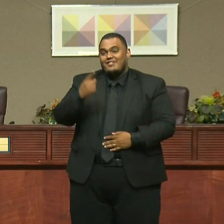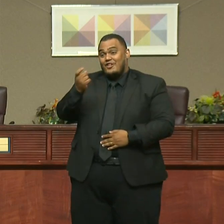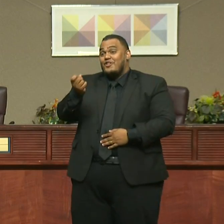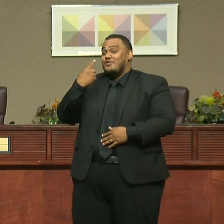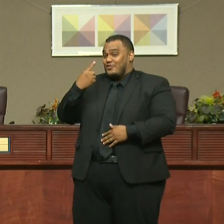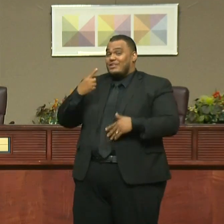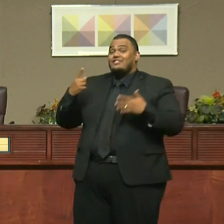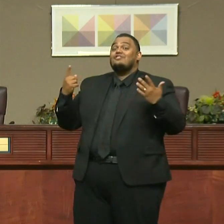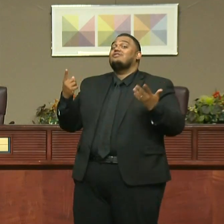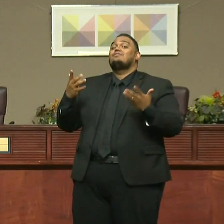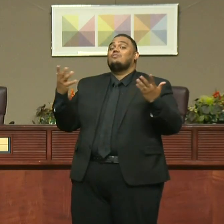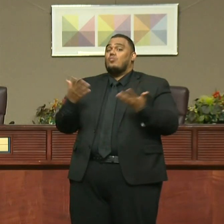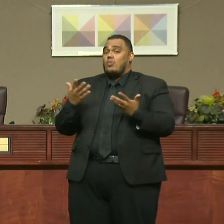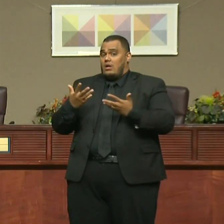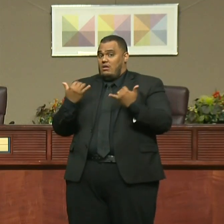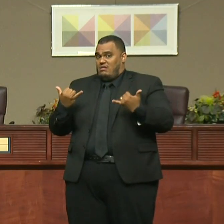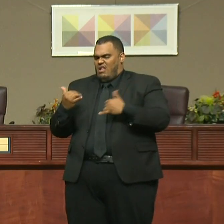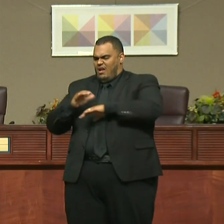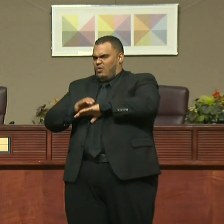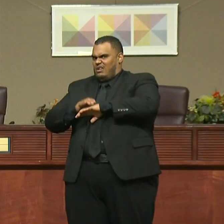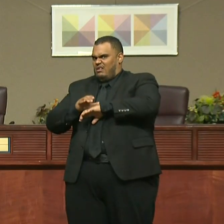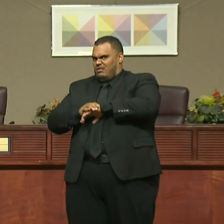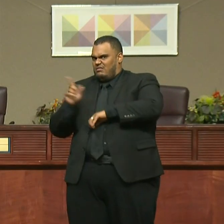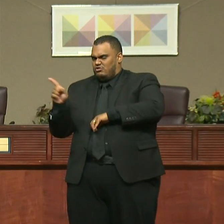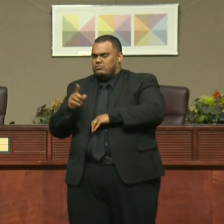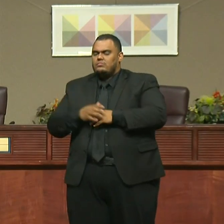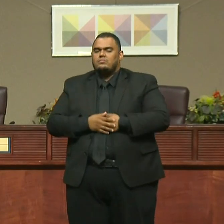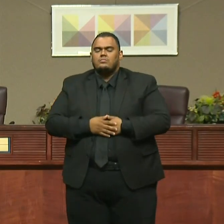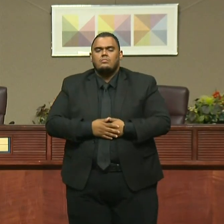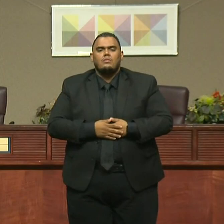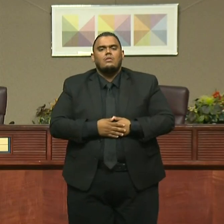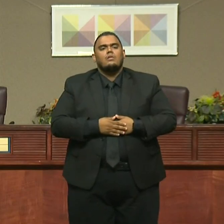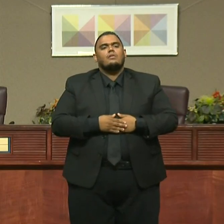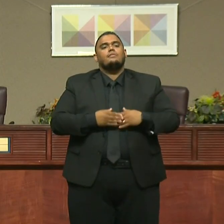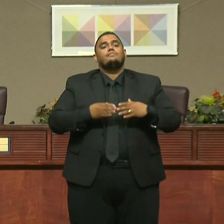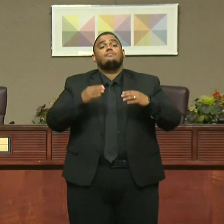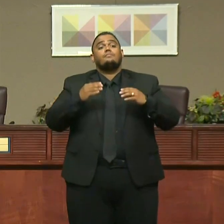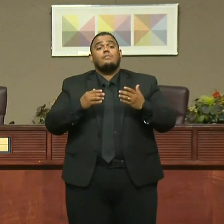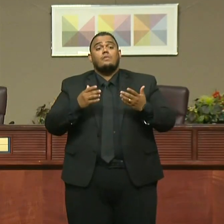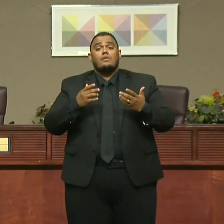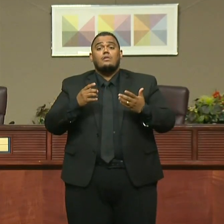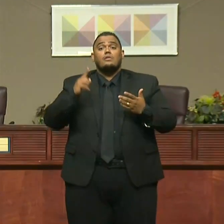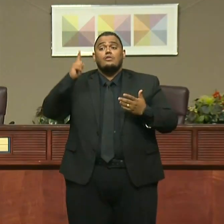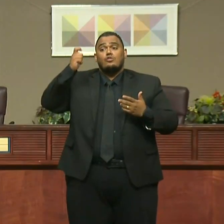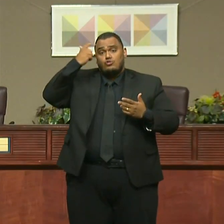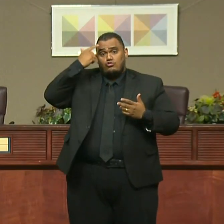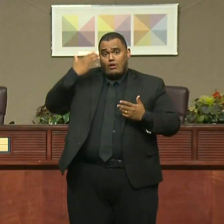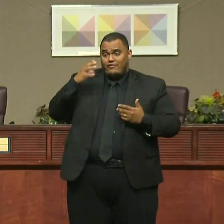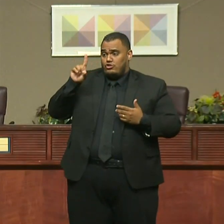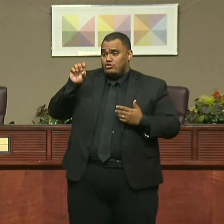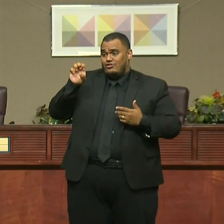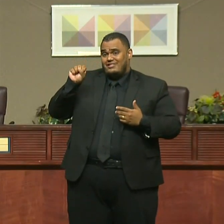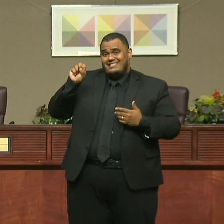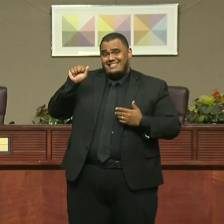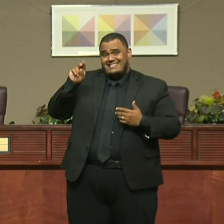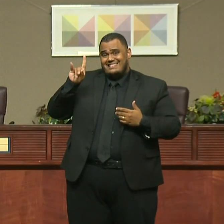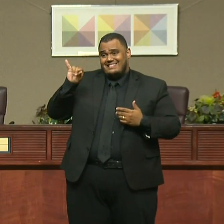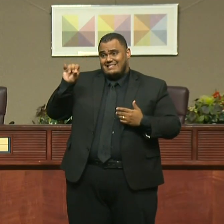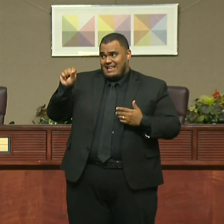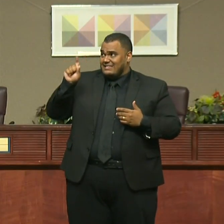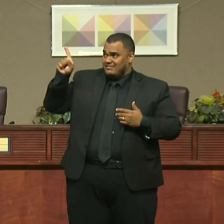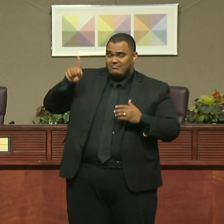question was, with the release of the plan for reopening the schools coming the